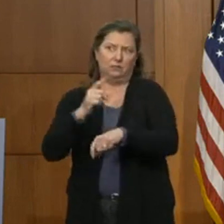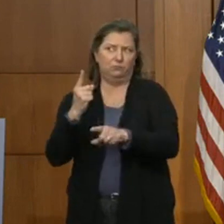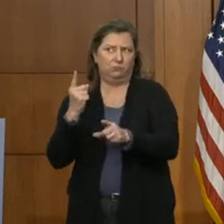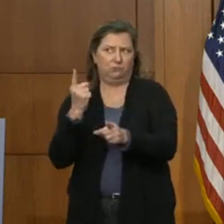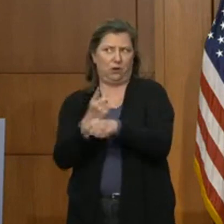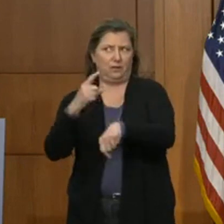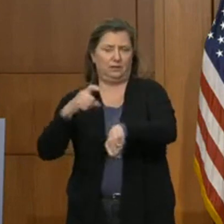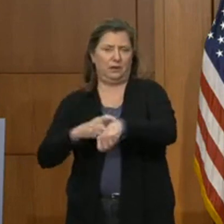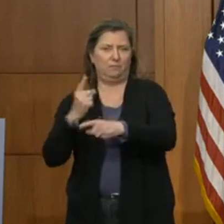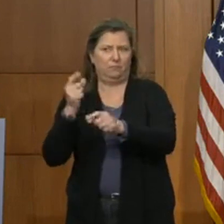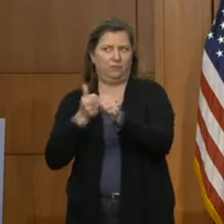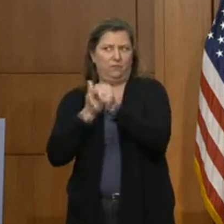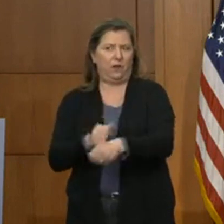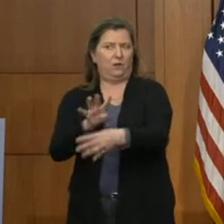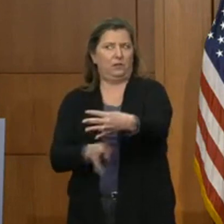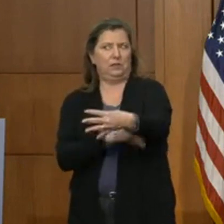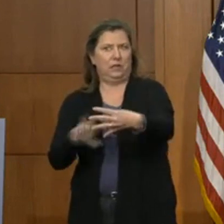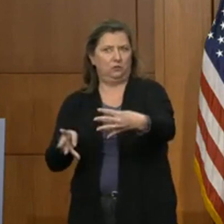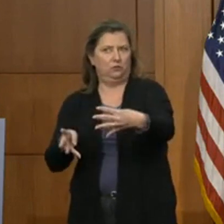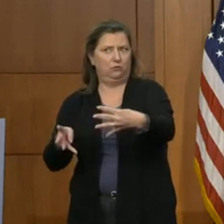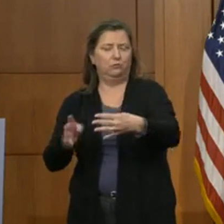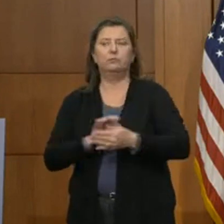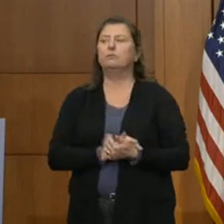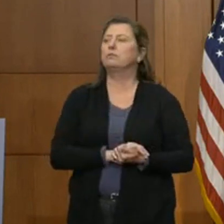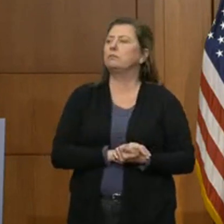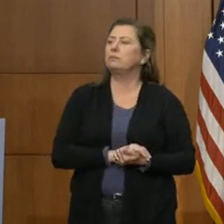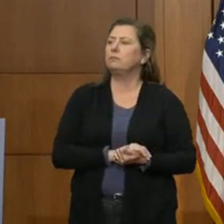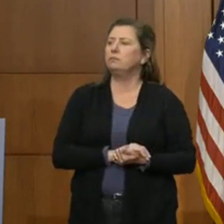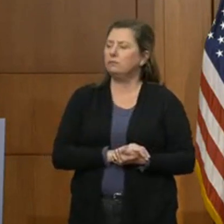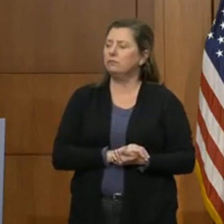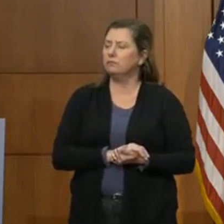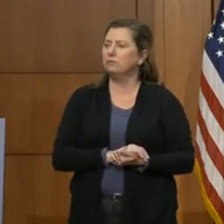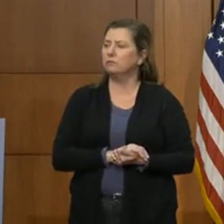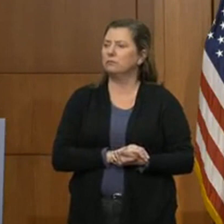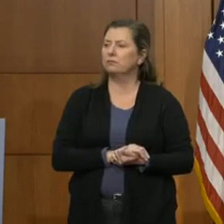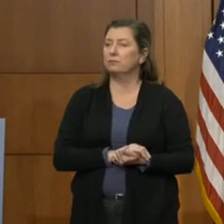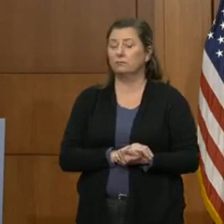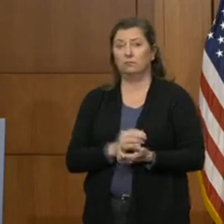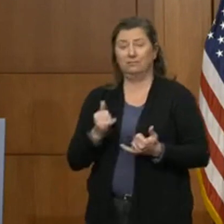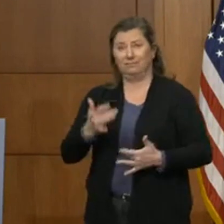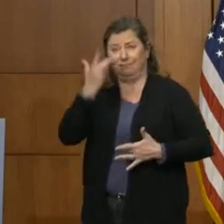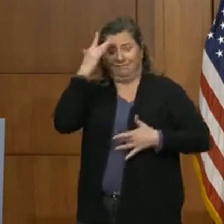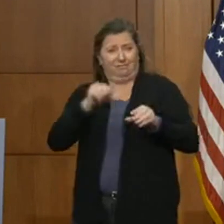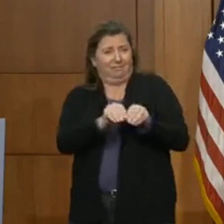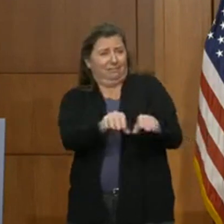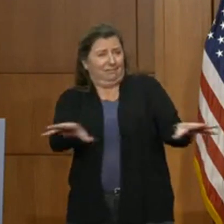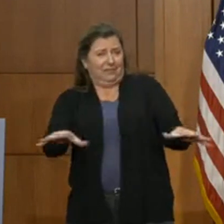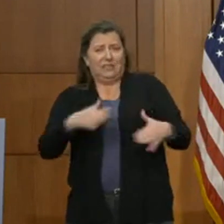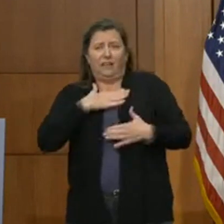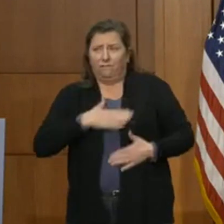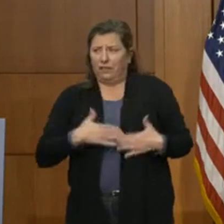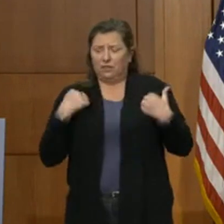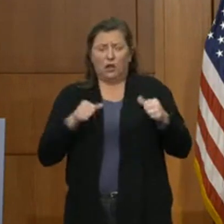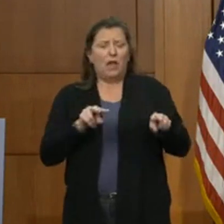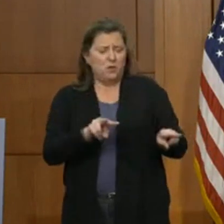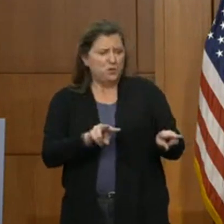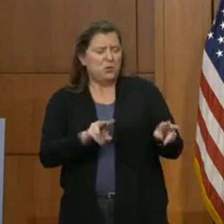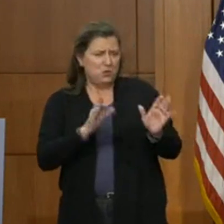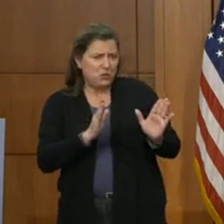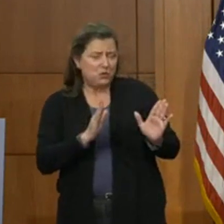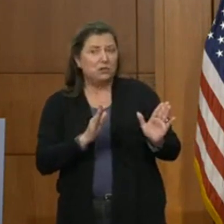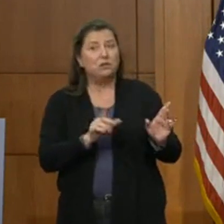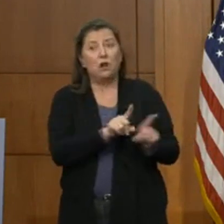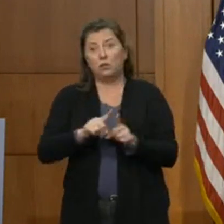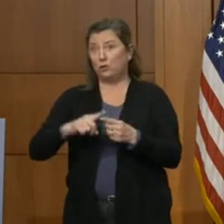schedule. While we focus on Virginia's physical health during this epidemic, we know that this has taken a toll